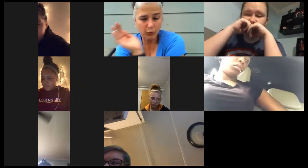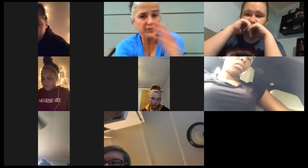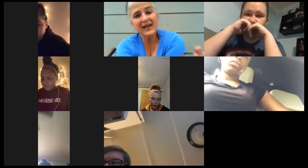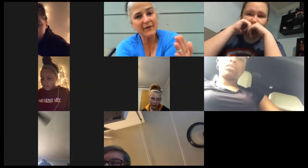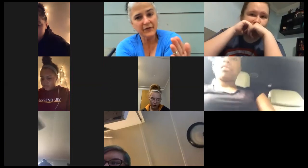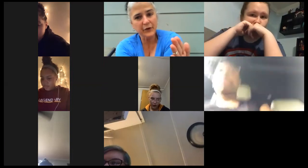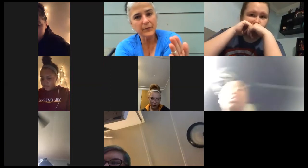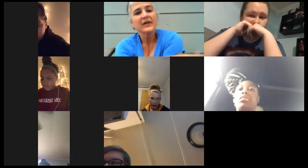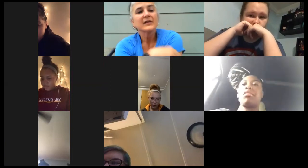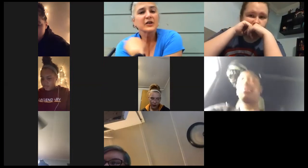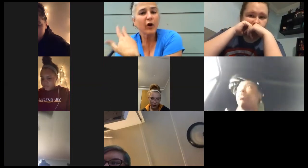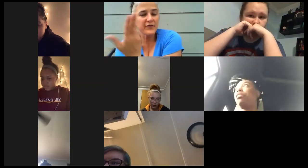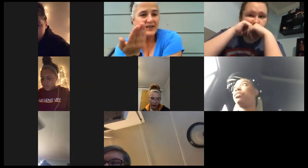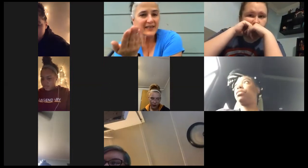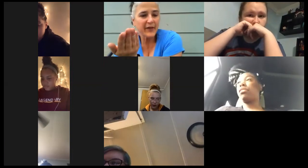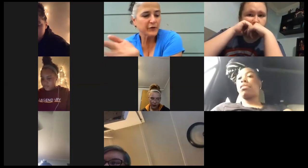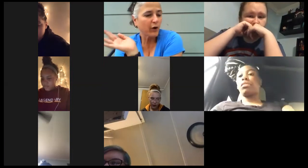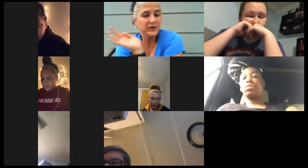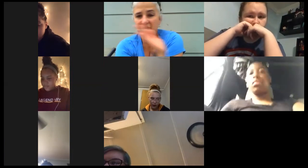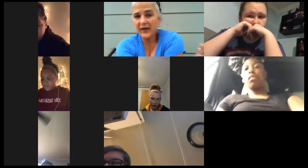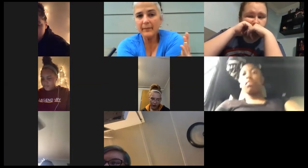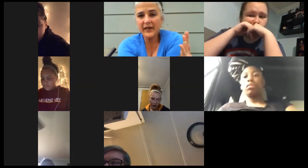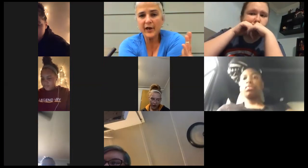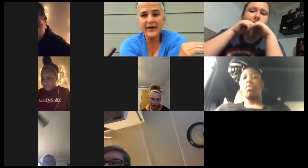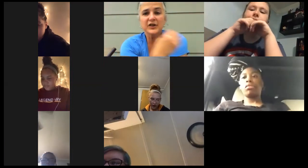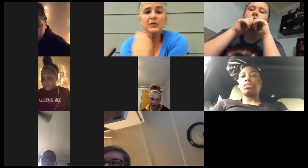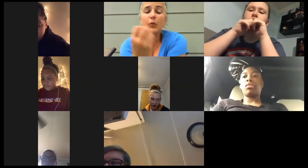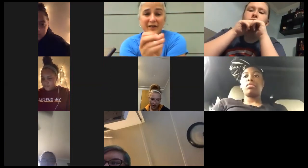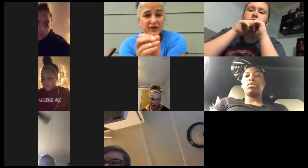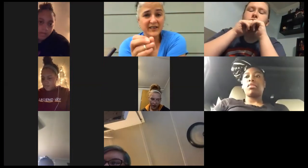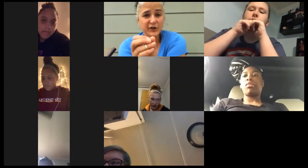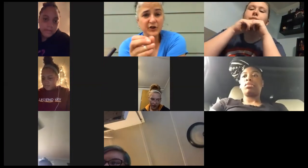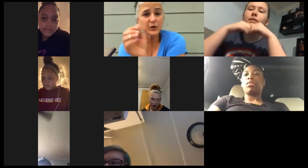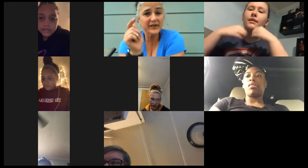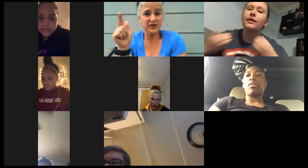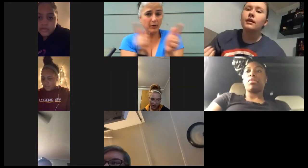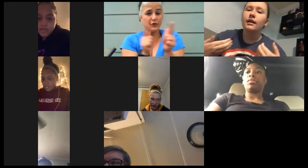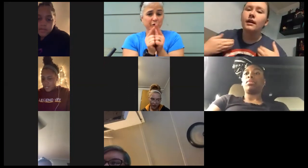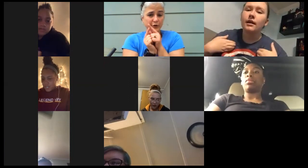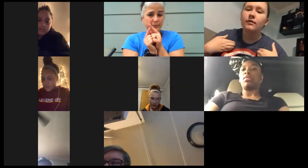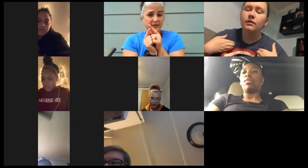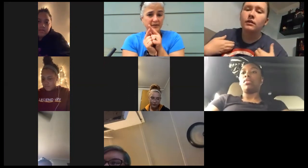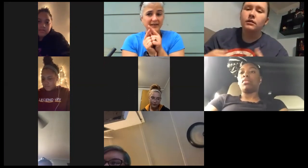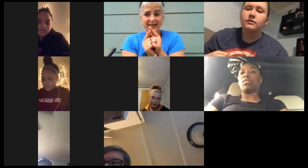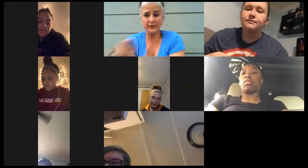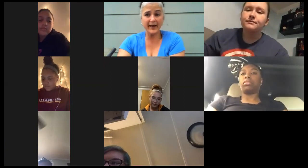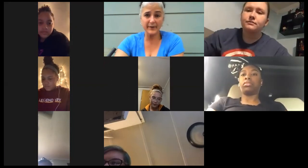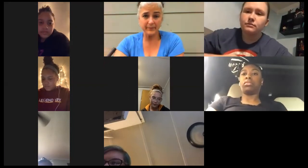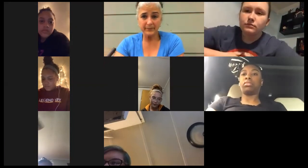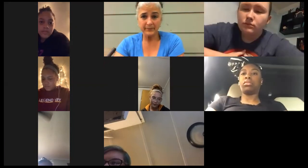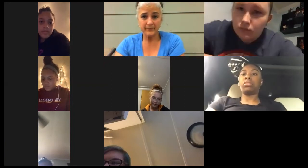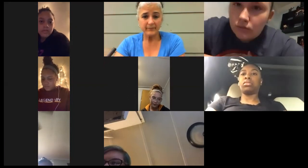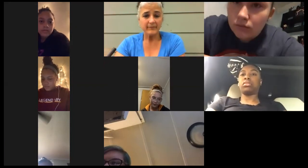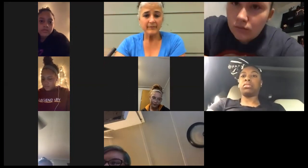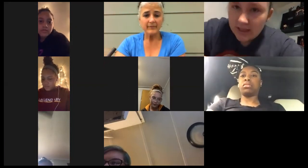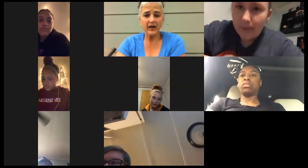and that's more than half of you, go over that together, go over this vocabulary, do what we just did, just do it in smaller groups. Is that